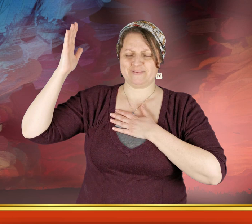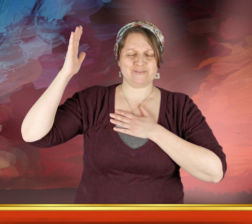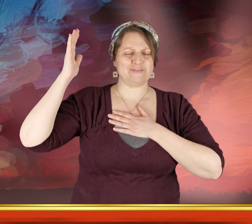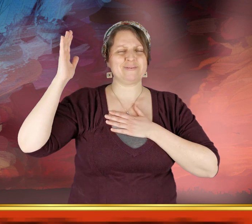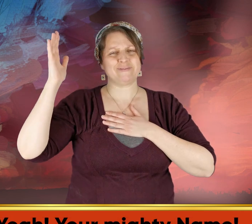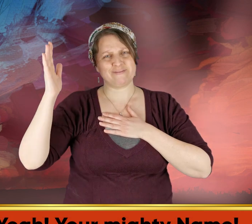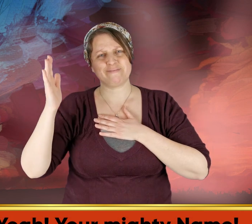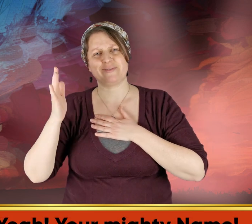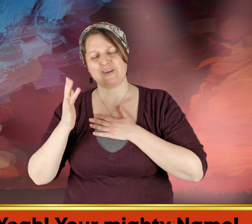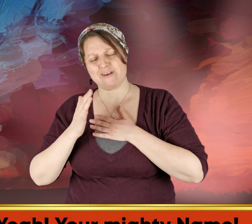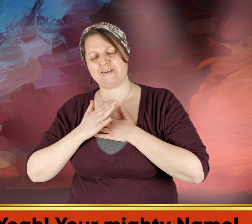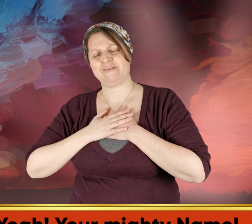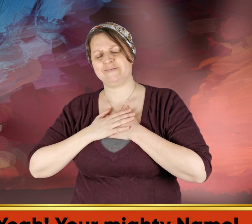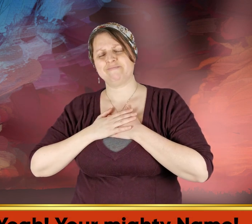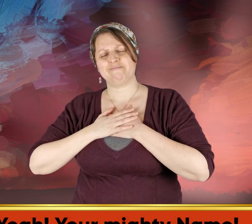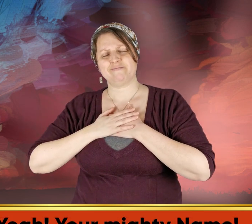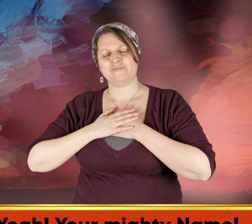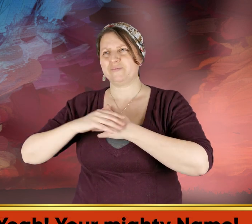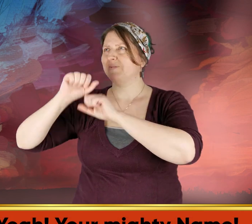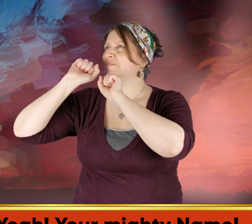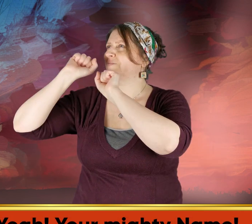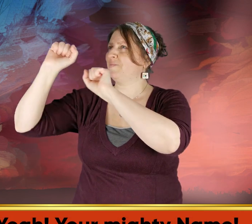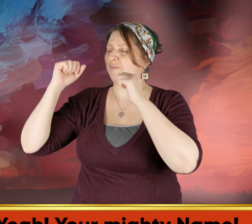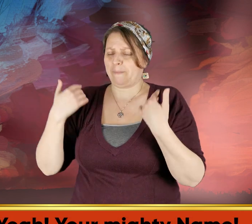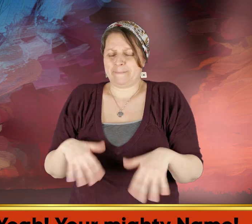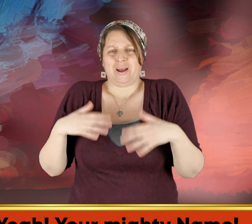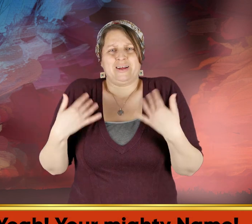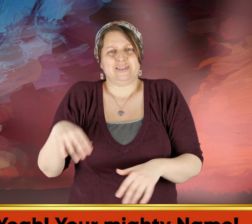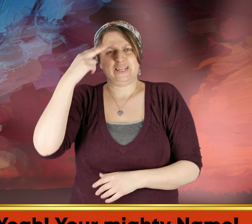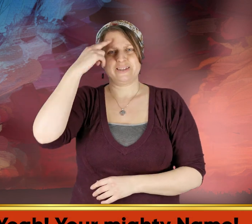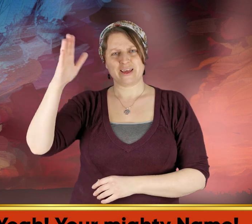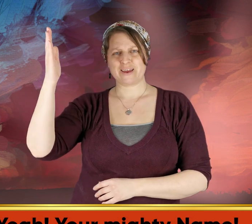Yeah Oh mighty name